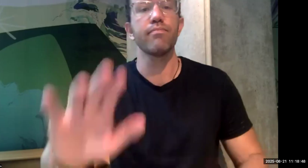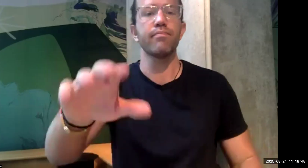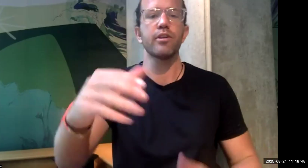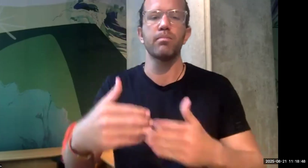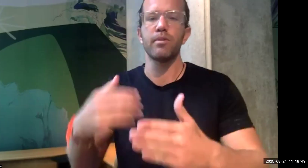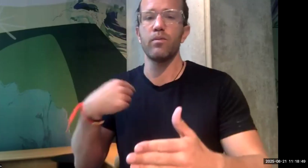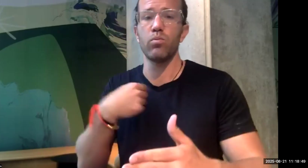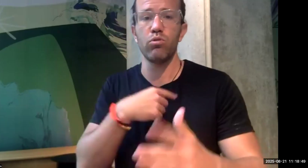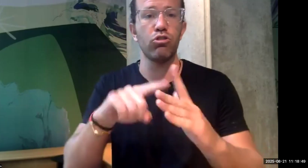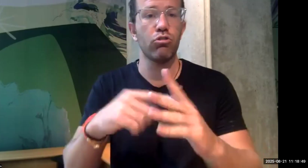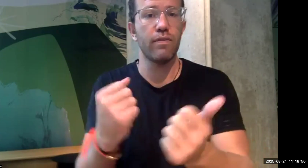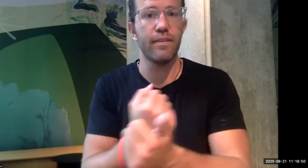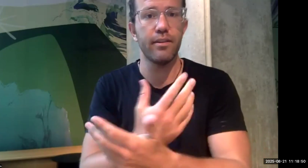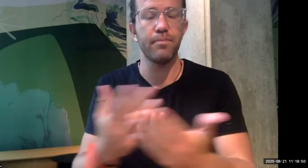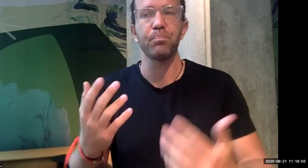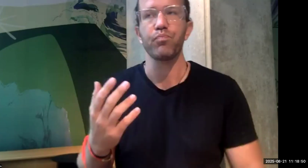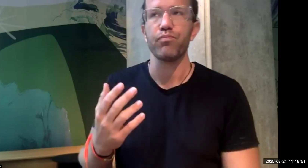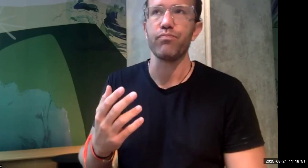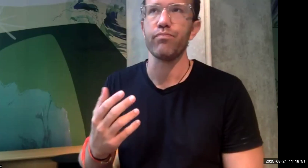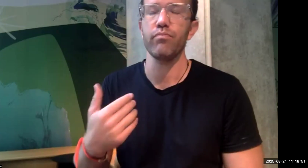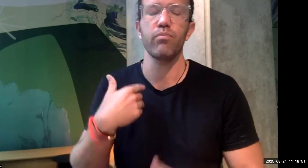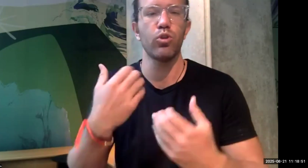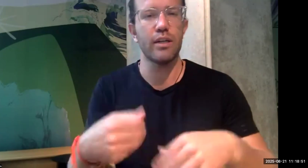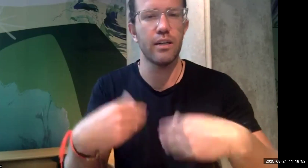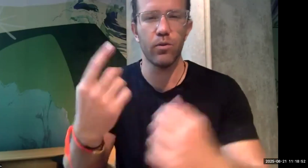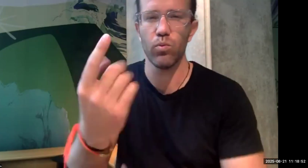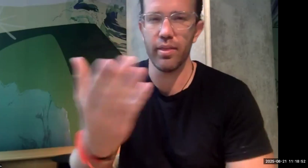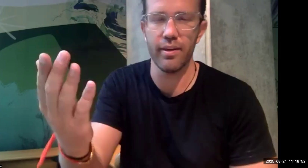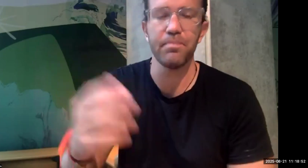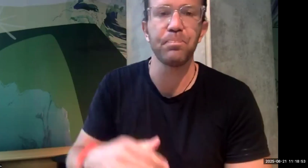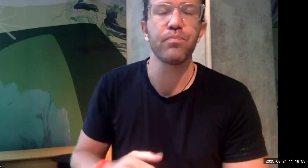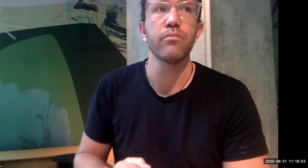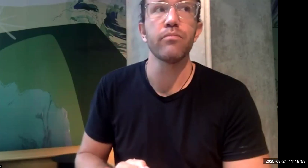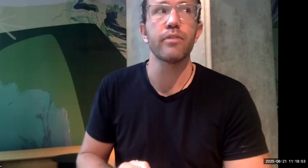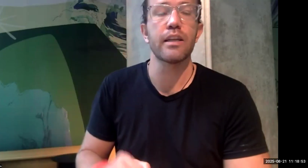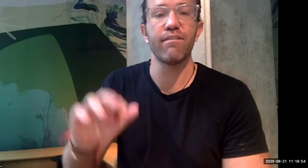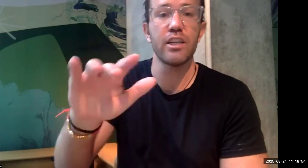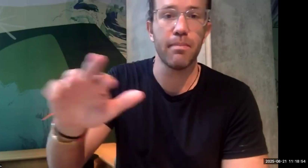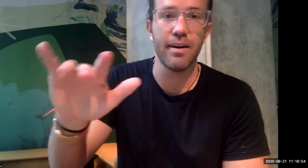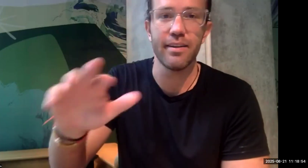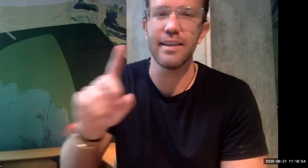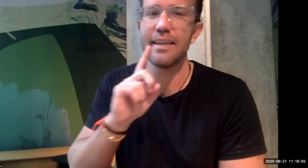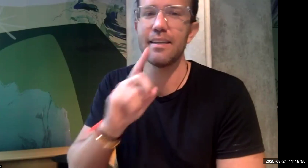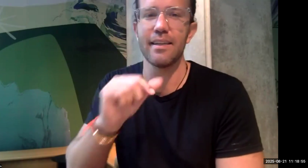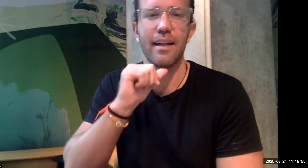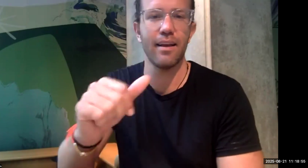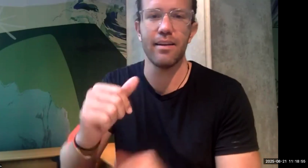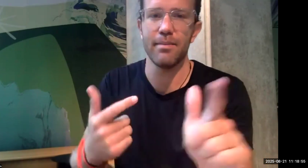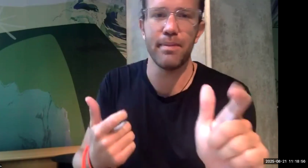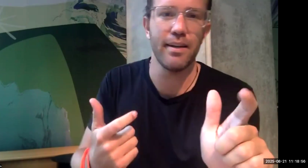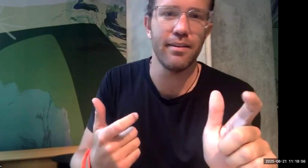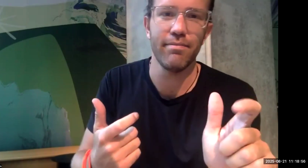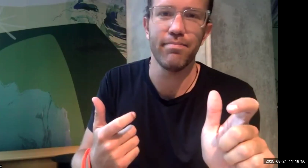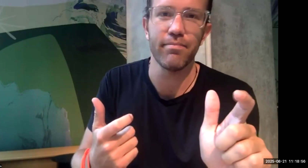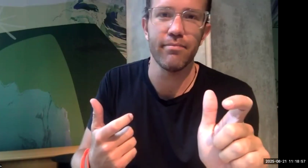Okay, 1 second. Before we start everything, I'm going to give you a few things.